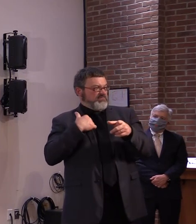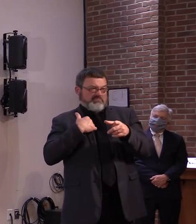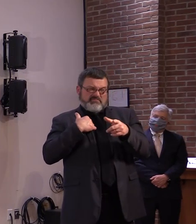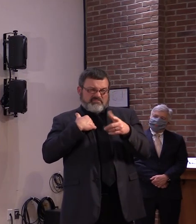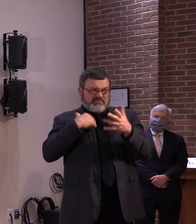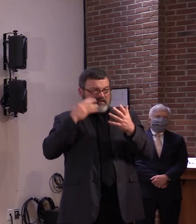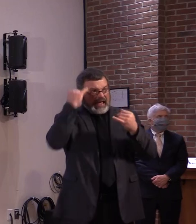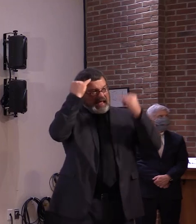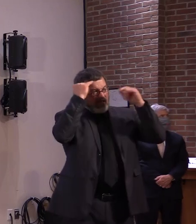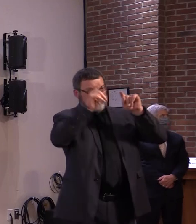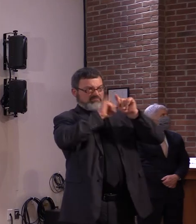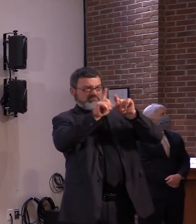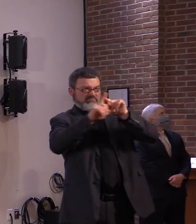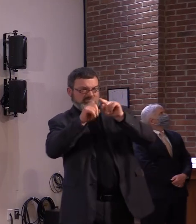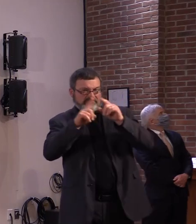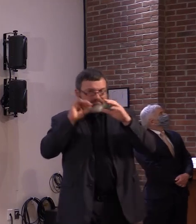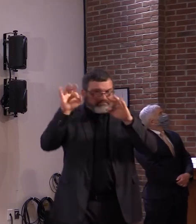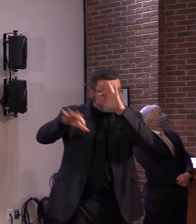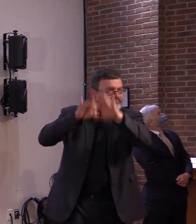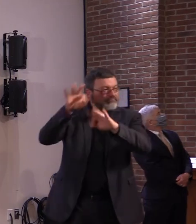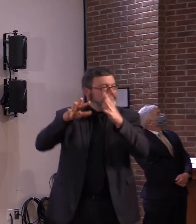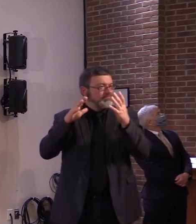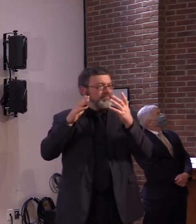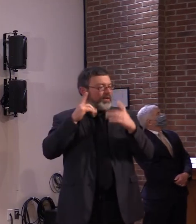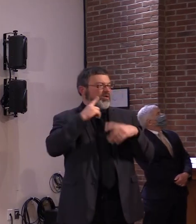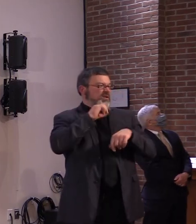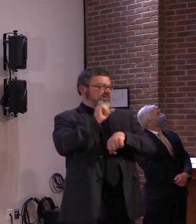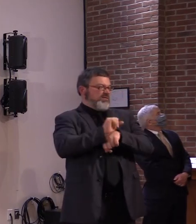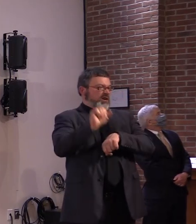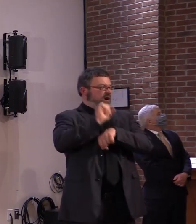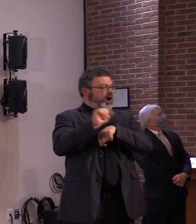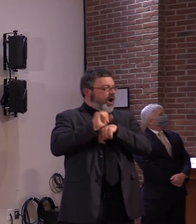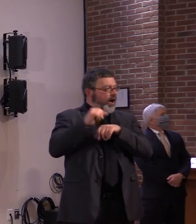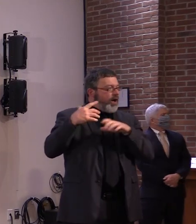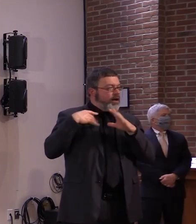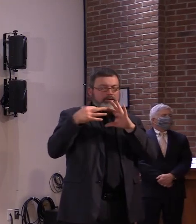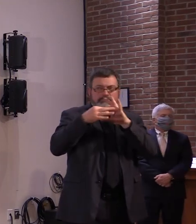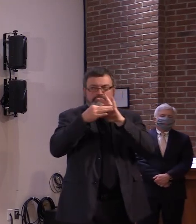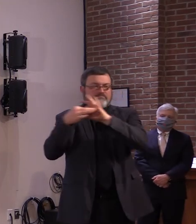together so that we provide for Vermonters.